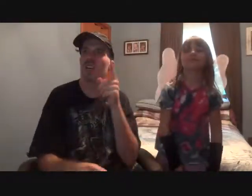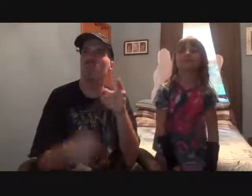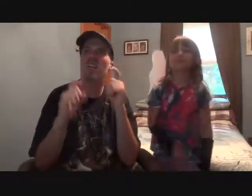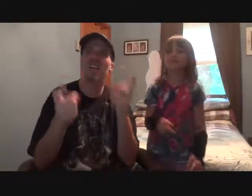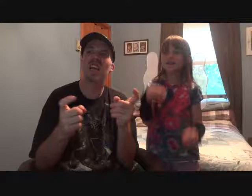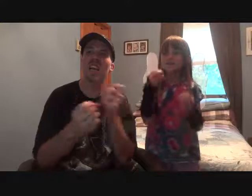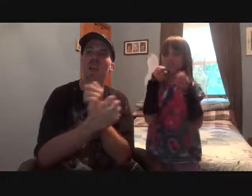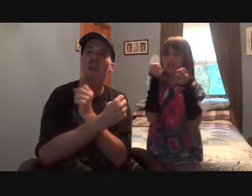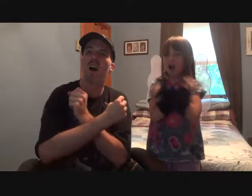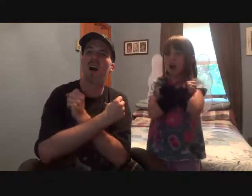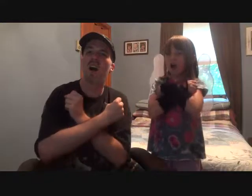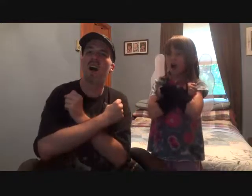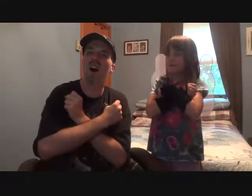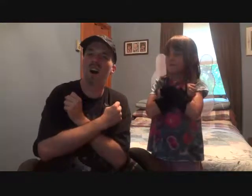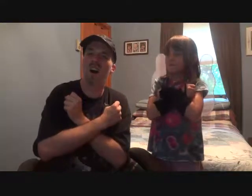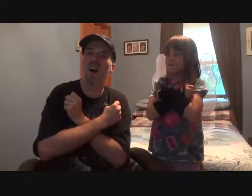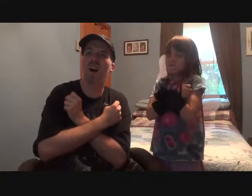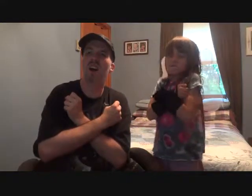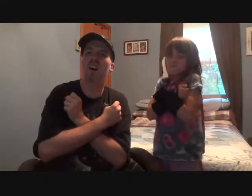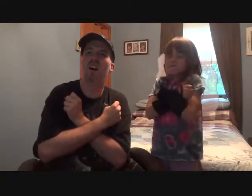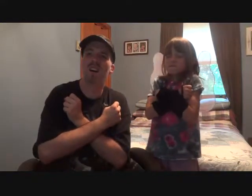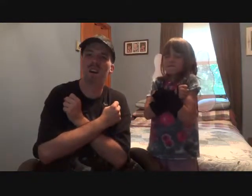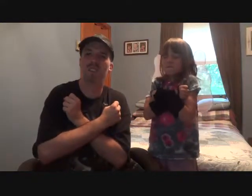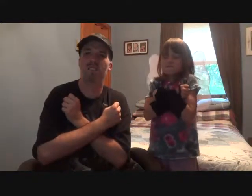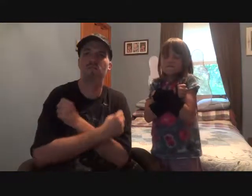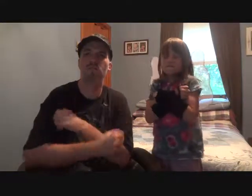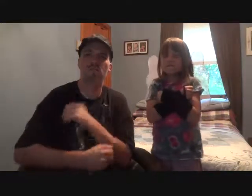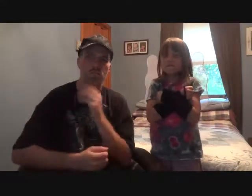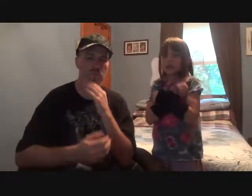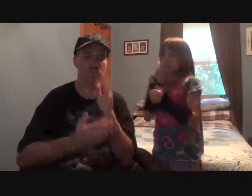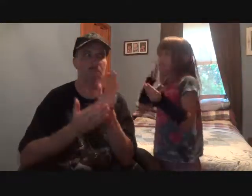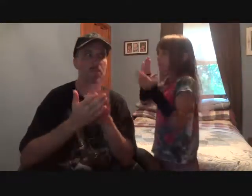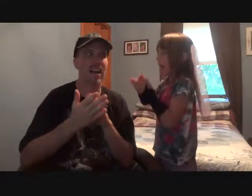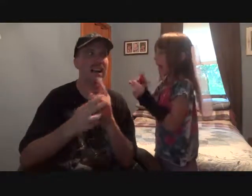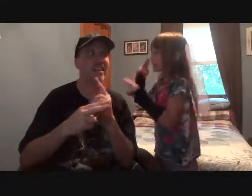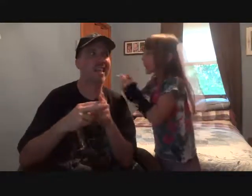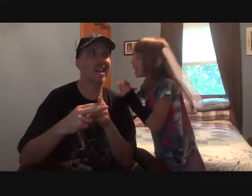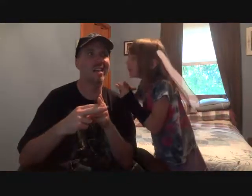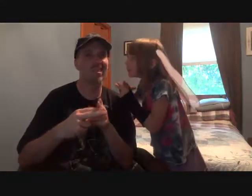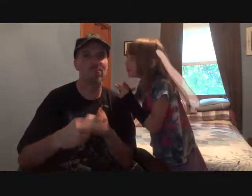you're too vague, a bad name.